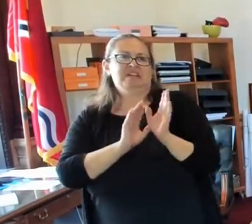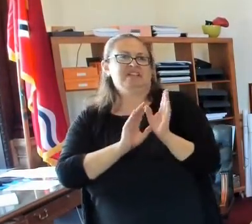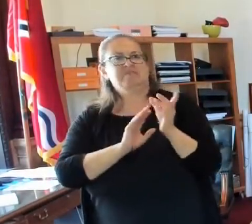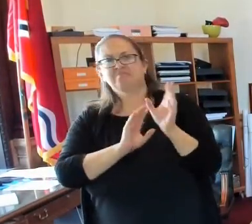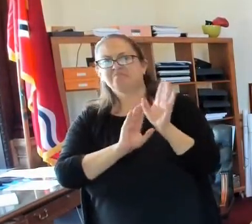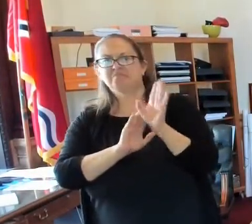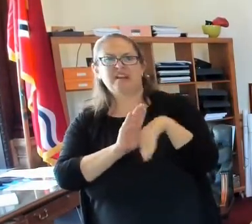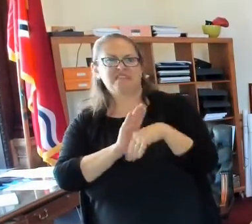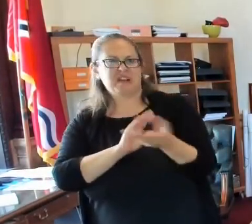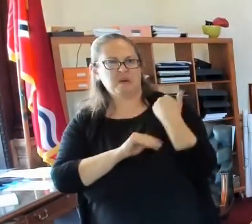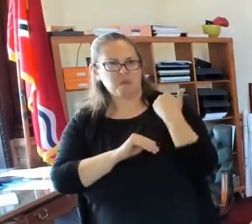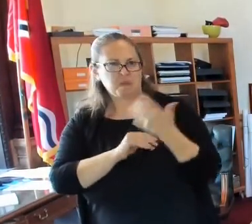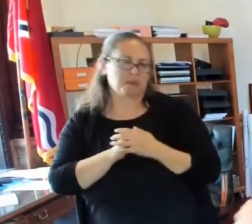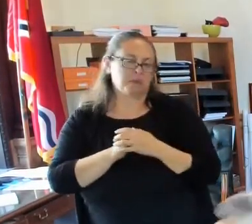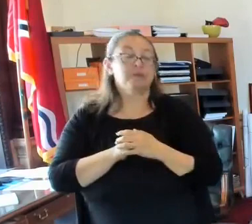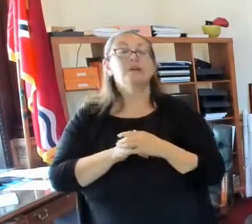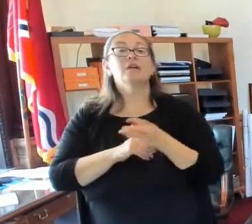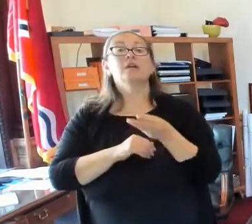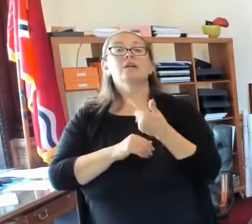of.